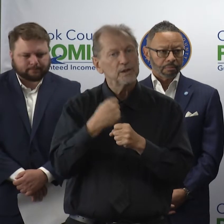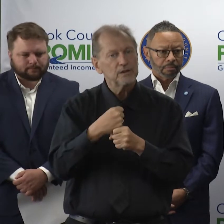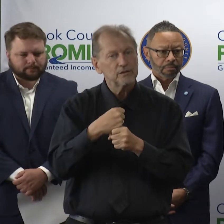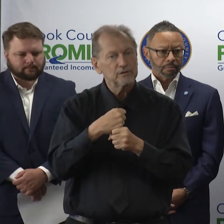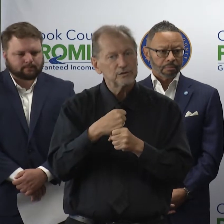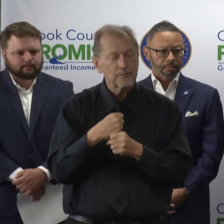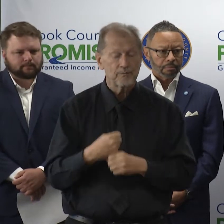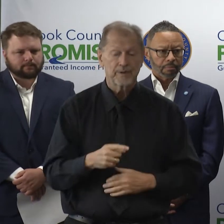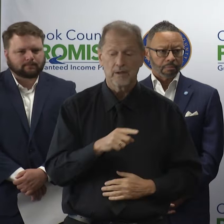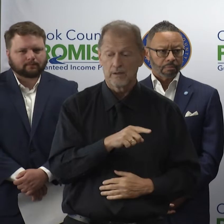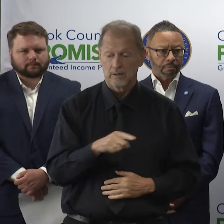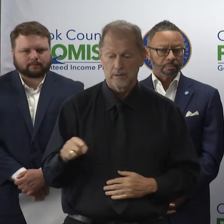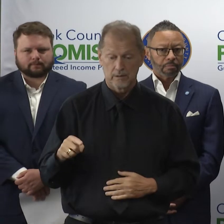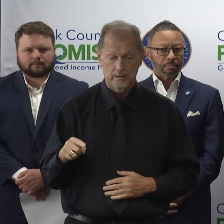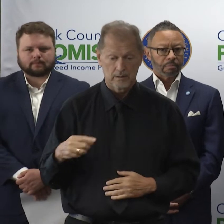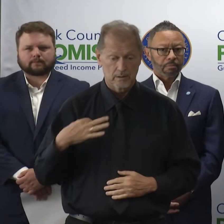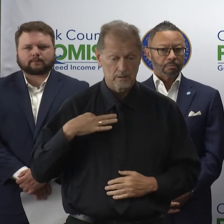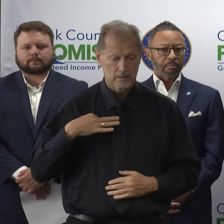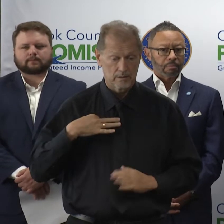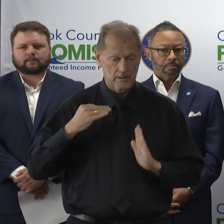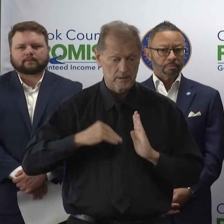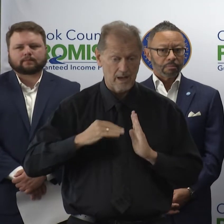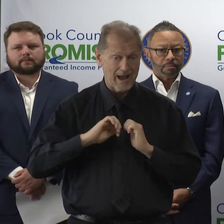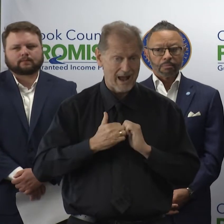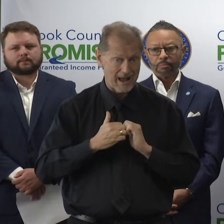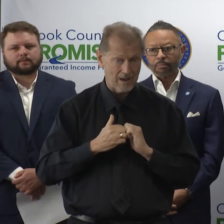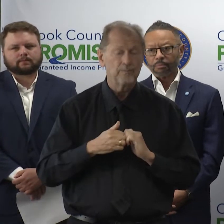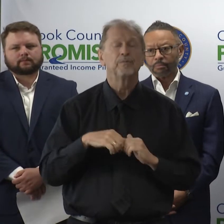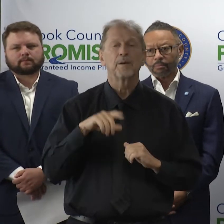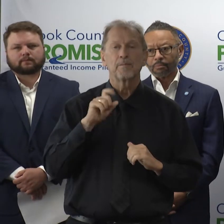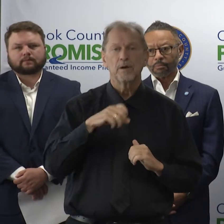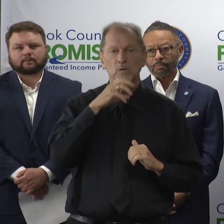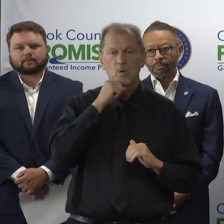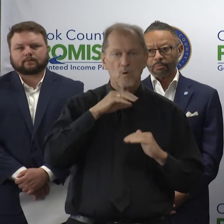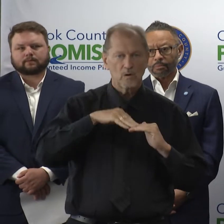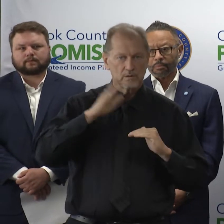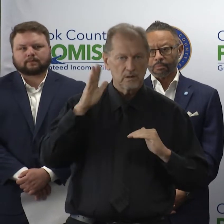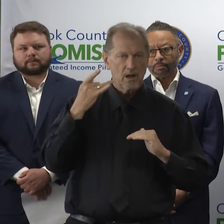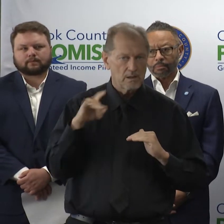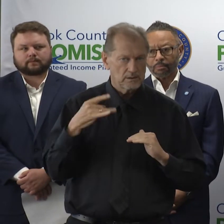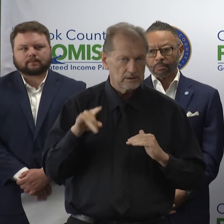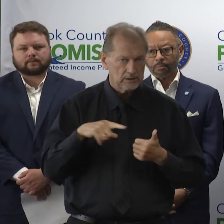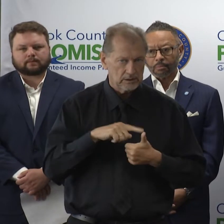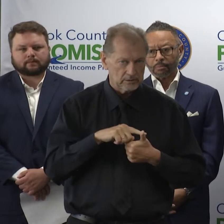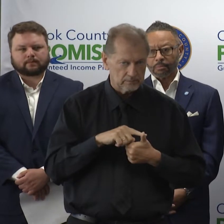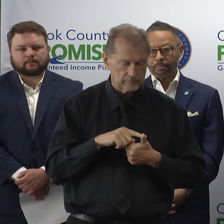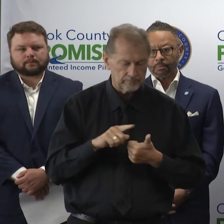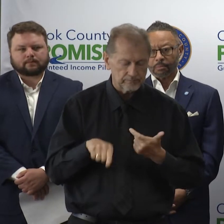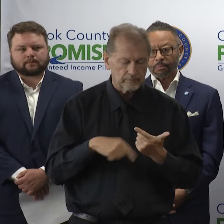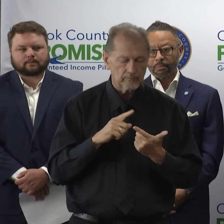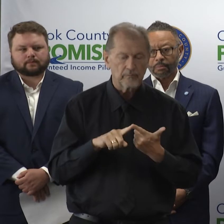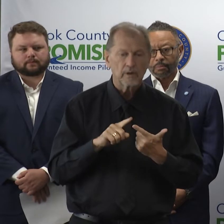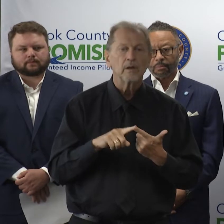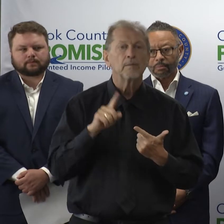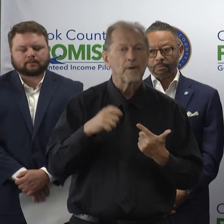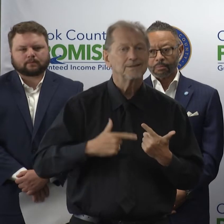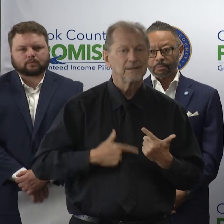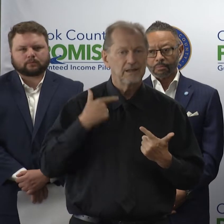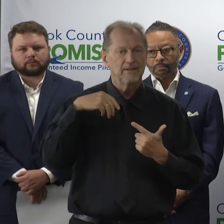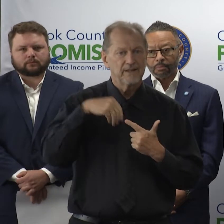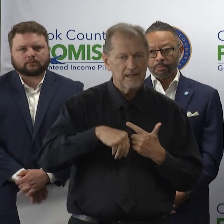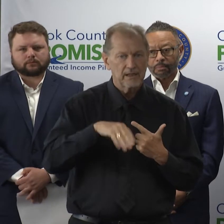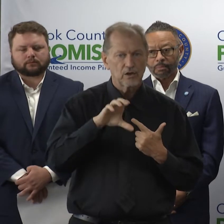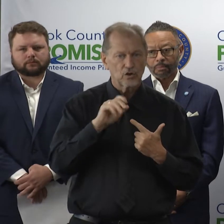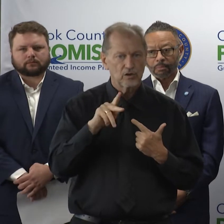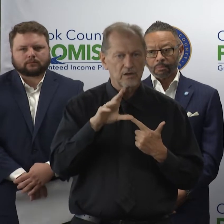Eligibility is simple. Applicants must be at least 18 years of age, a resident of Cook County